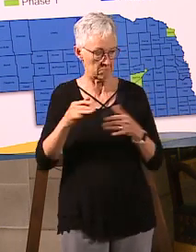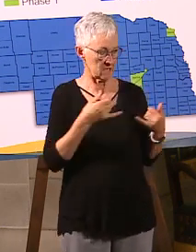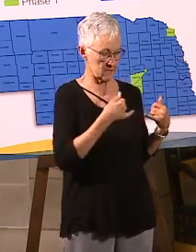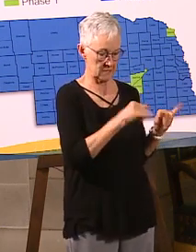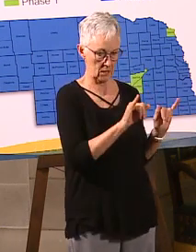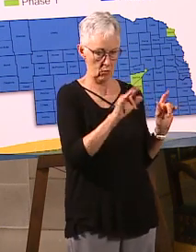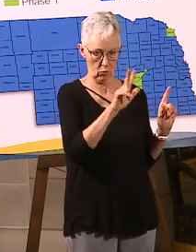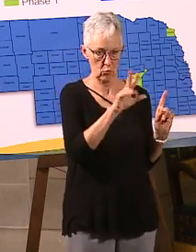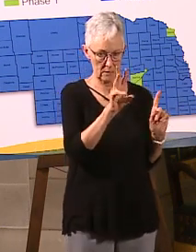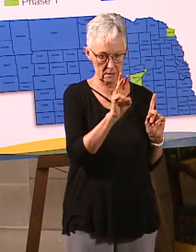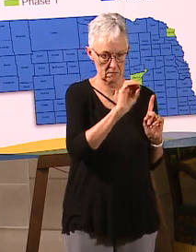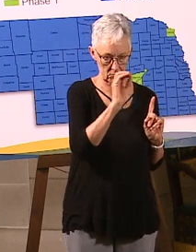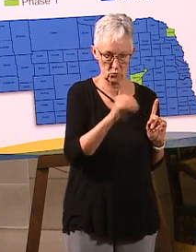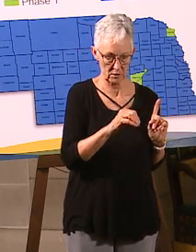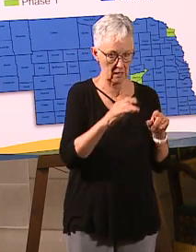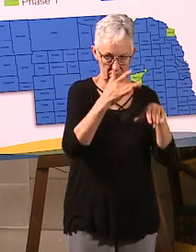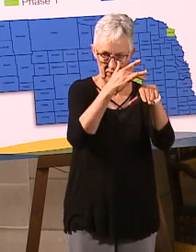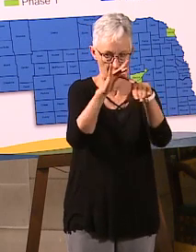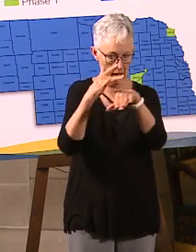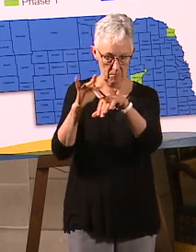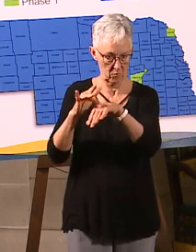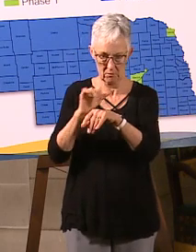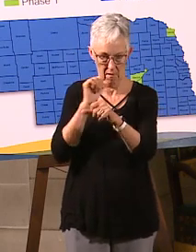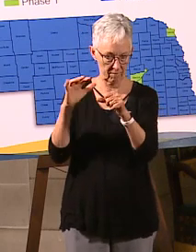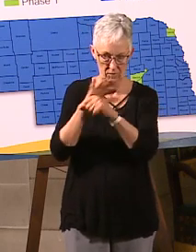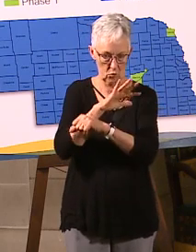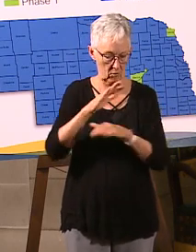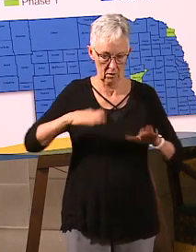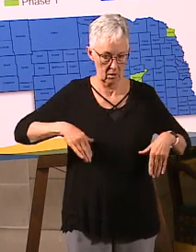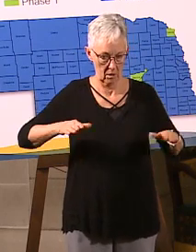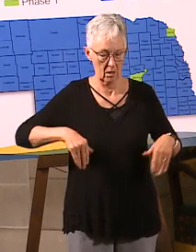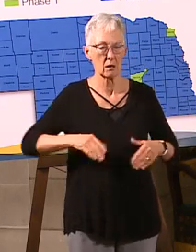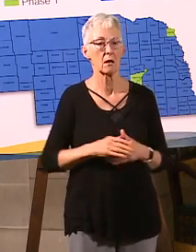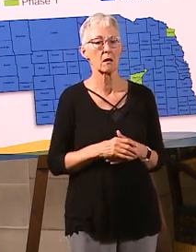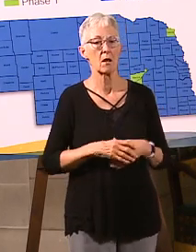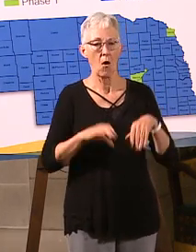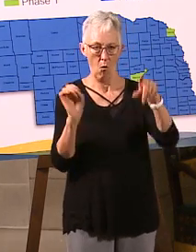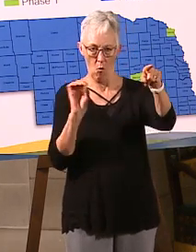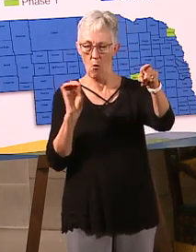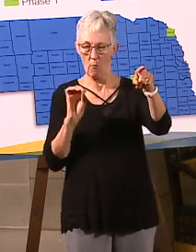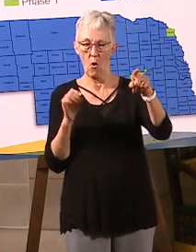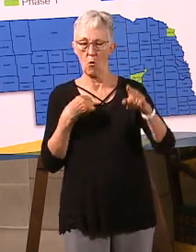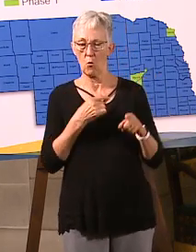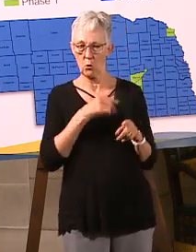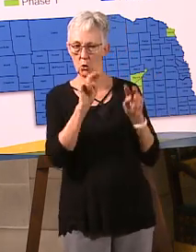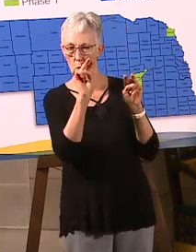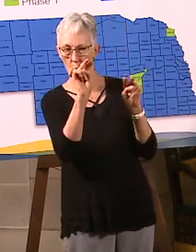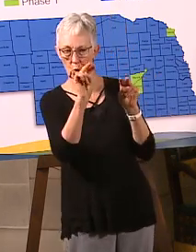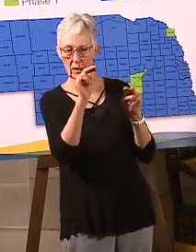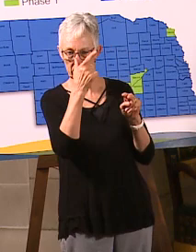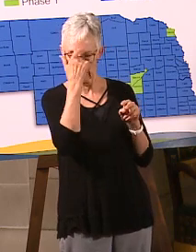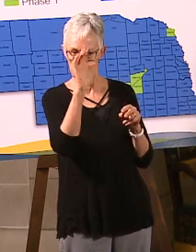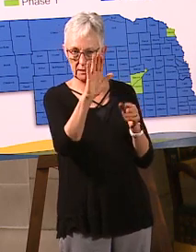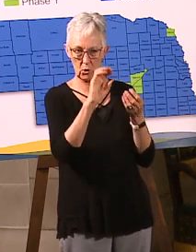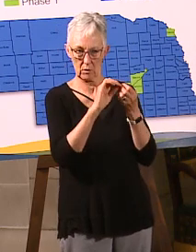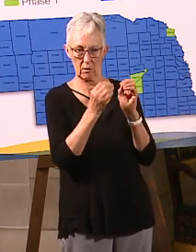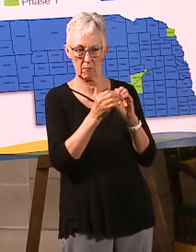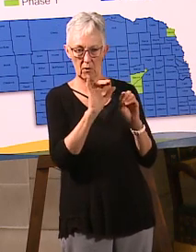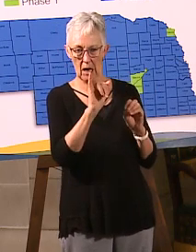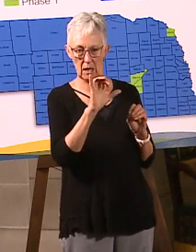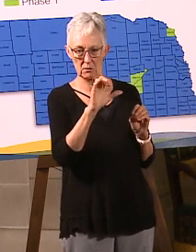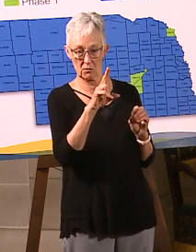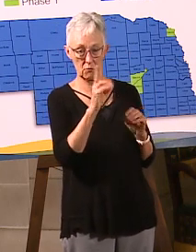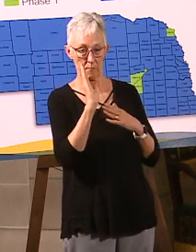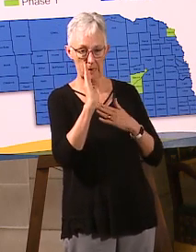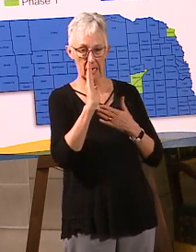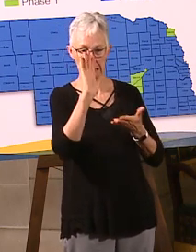But in the Omaha area, we're paying close attention to that number because that number is getting smaller, and about the staffing of those beds to make sure